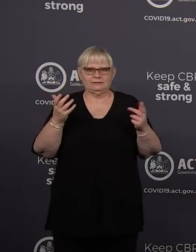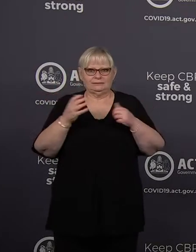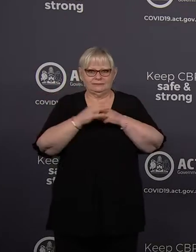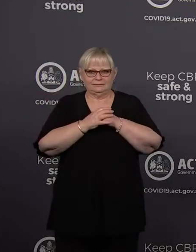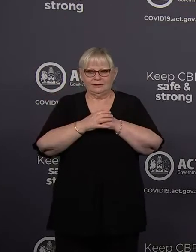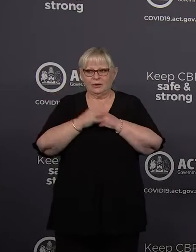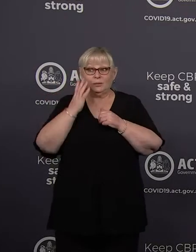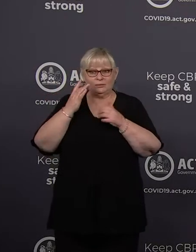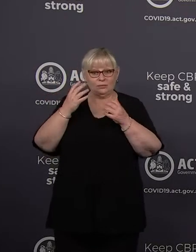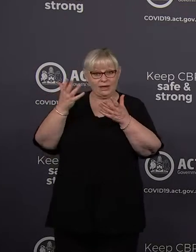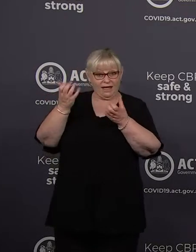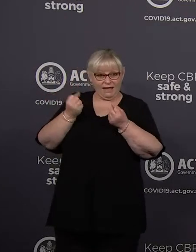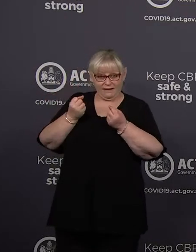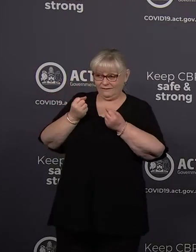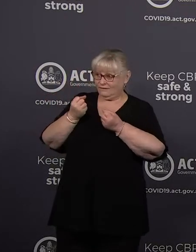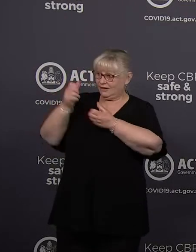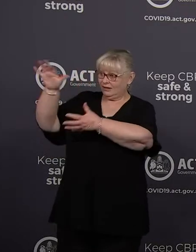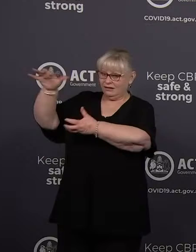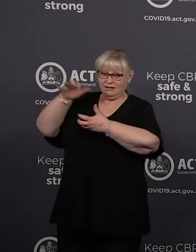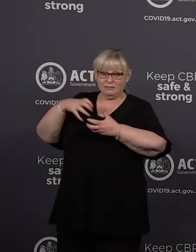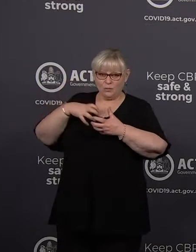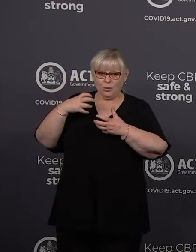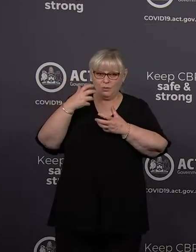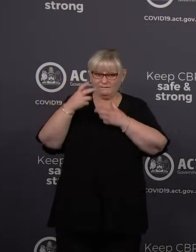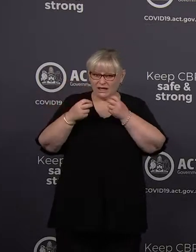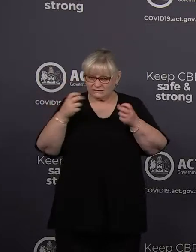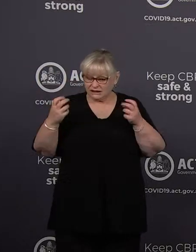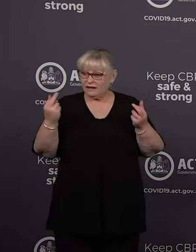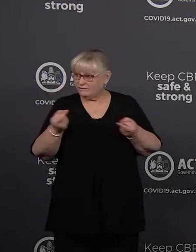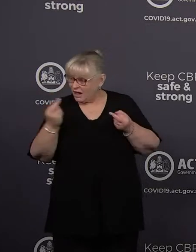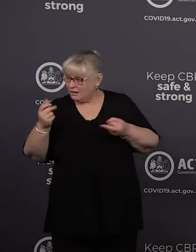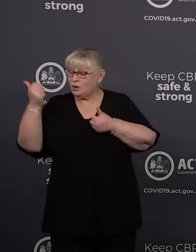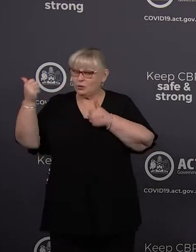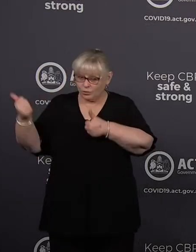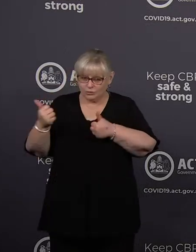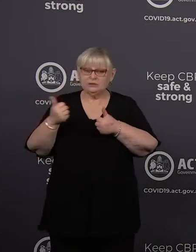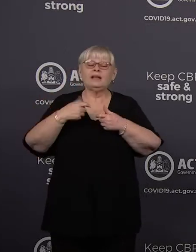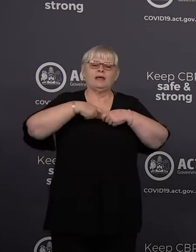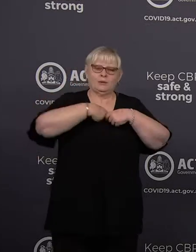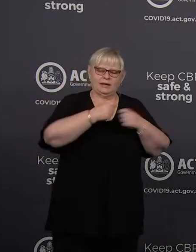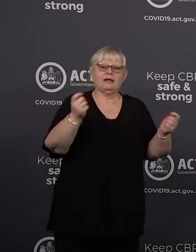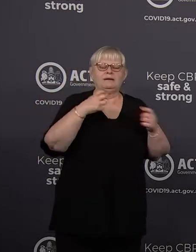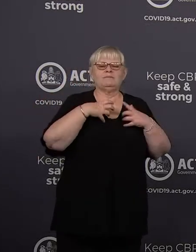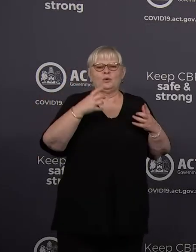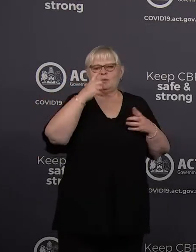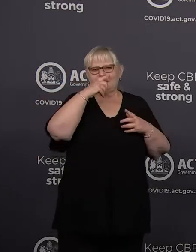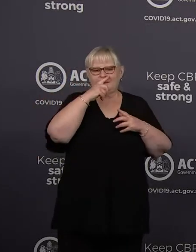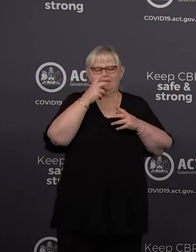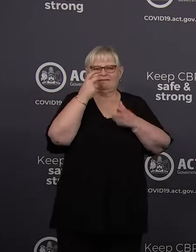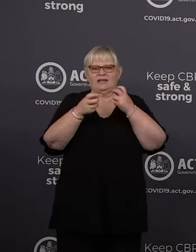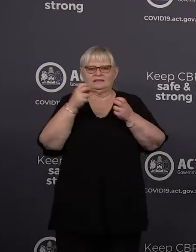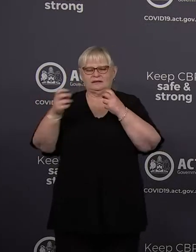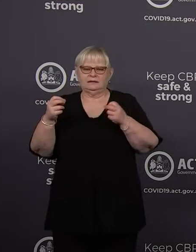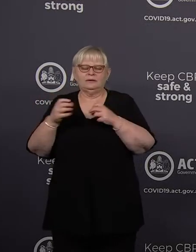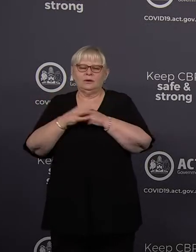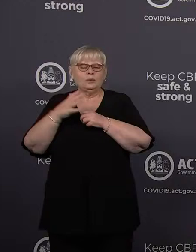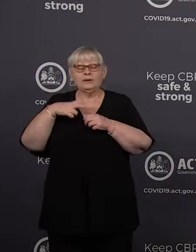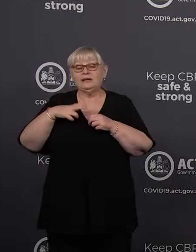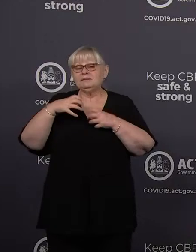vaccine supply becomes available in the coming months. That is essential to give our community